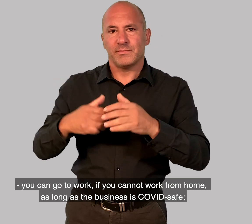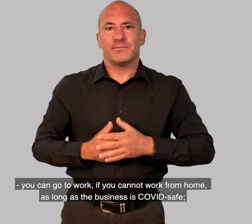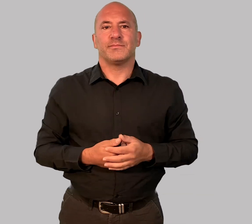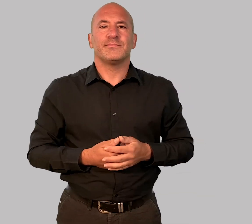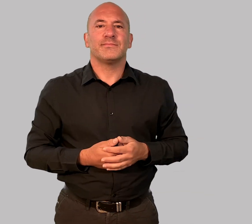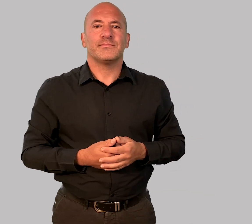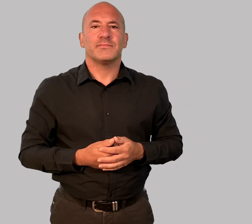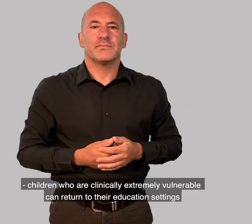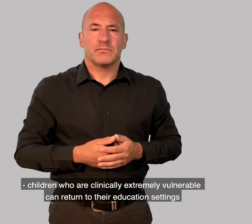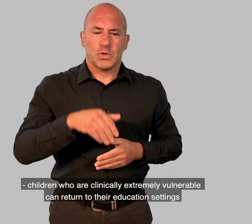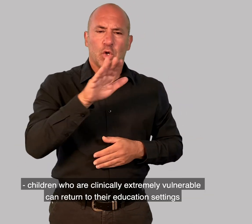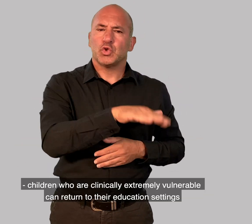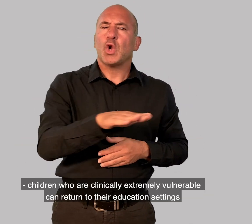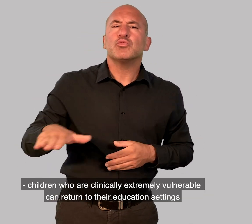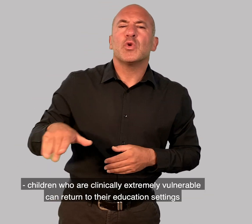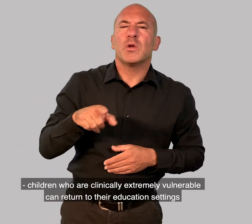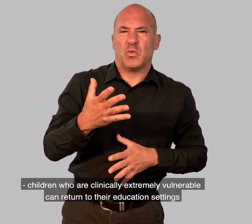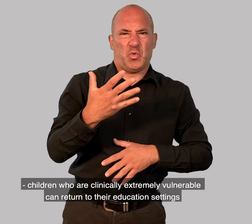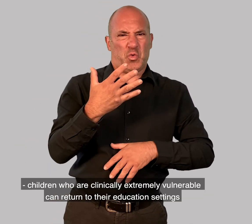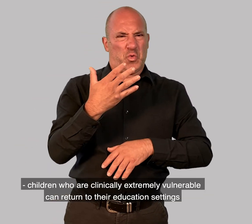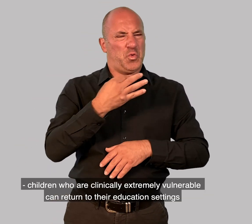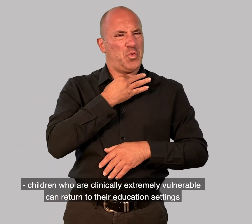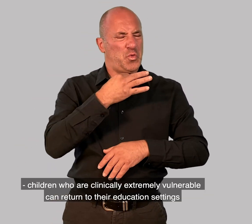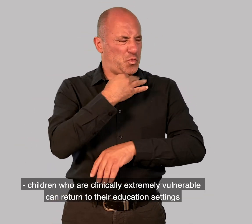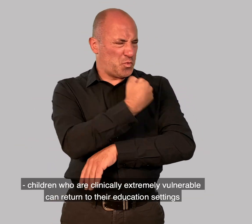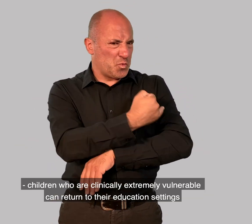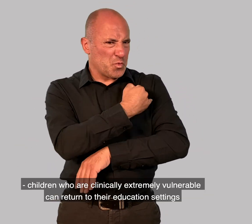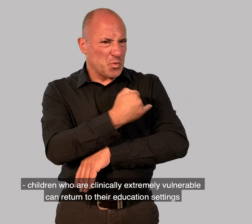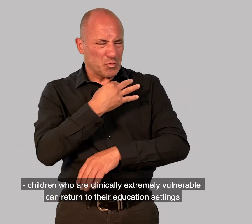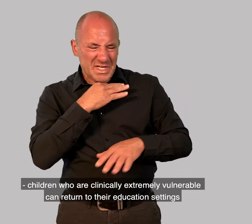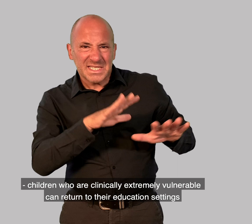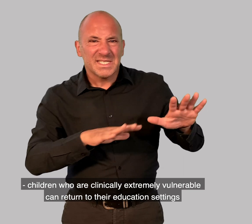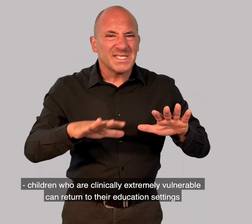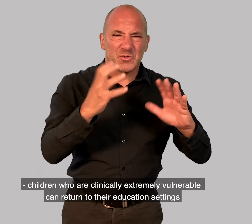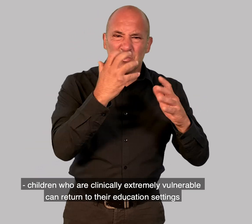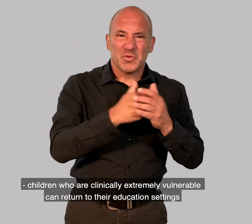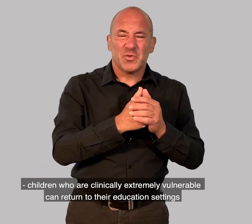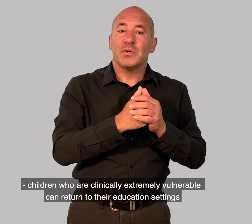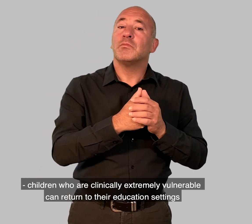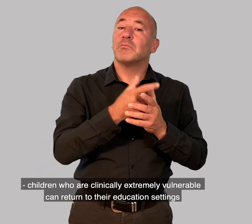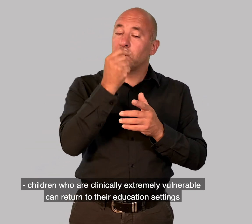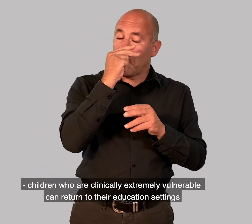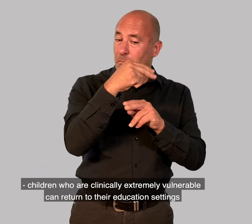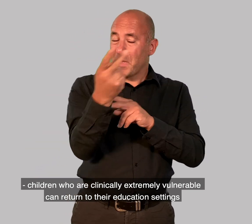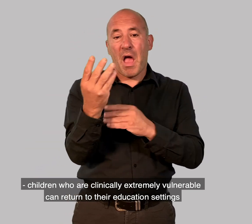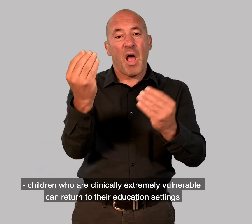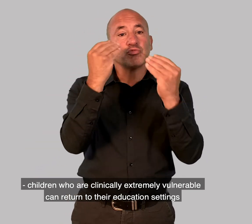Children who are clinically extremely vulnerable can return to their education settings if